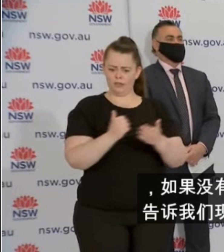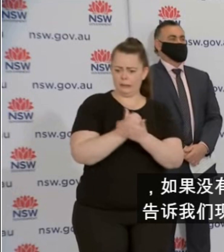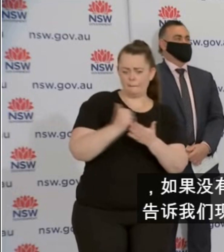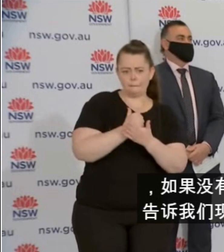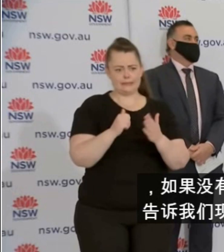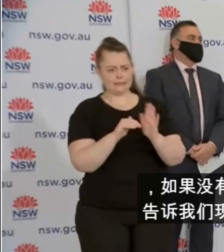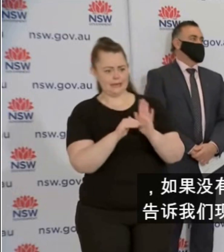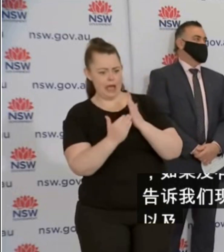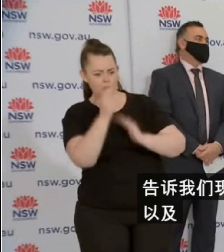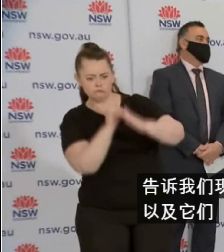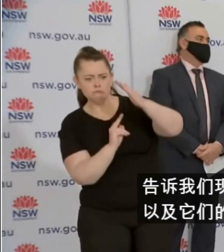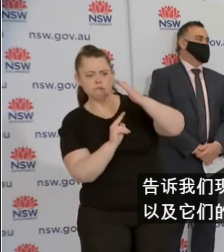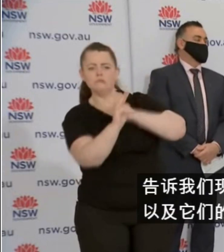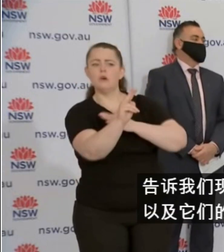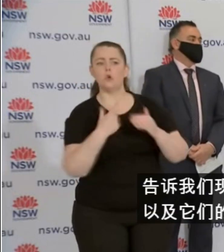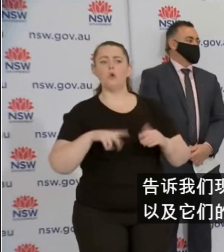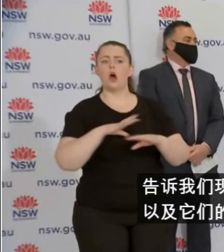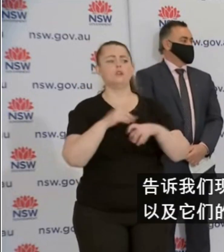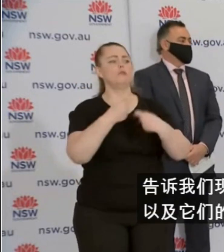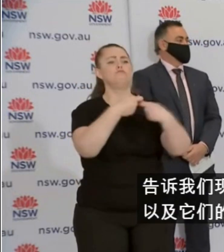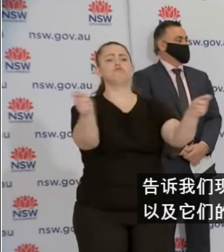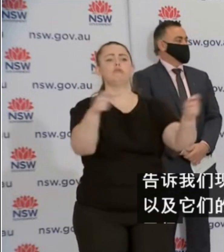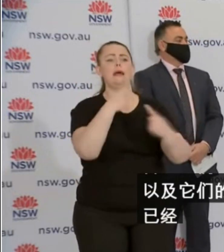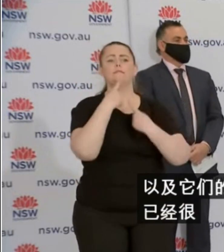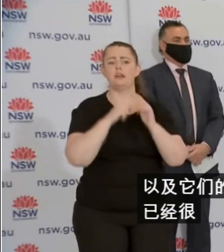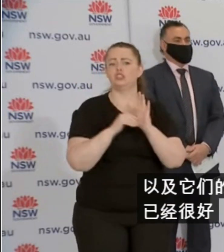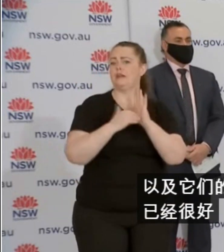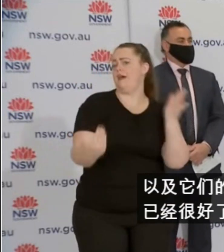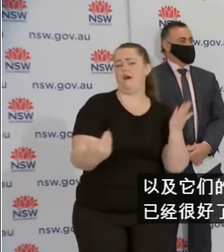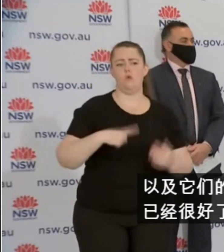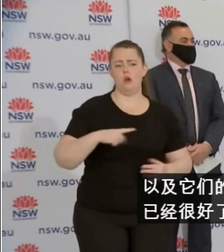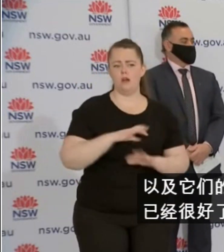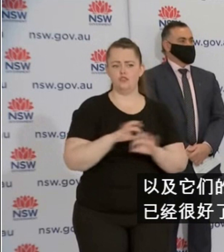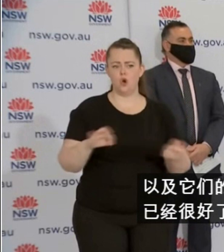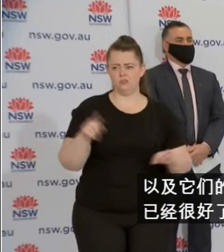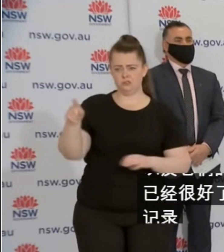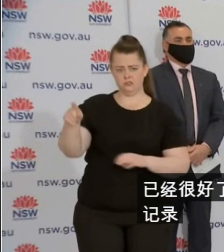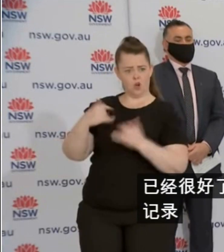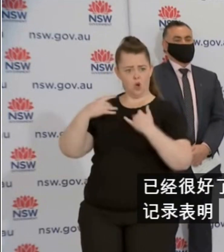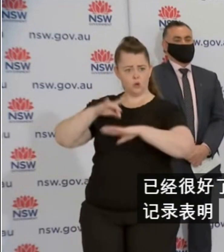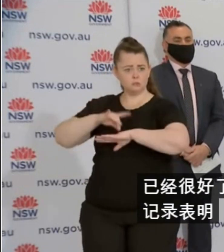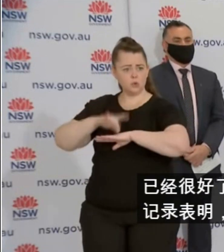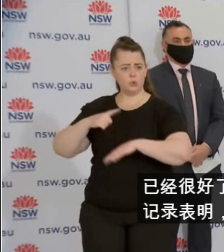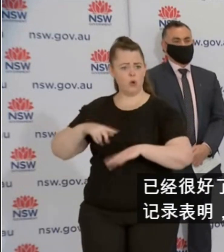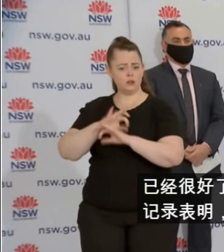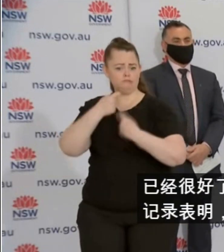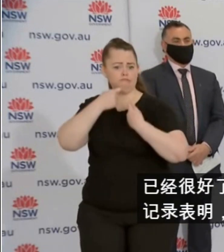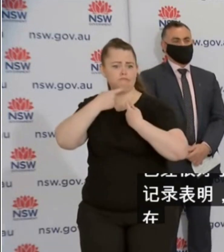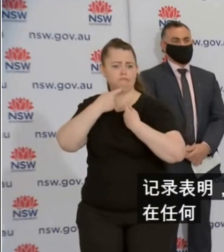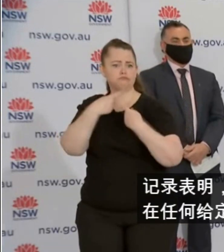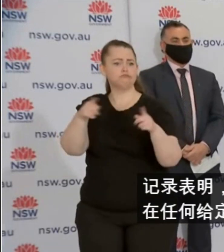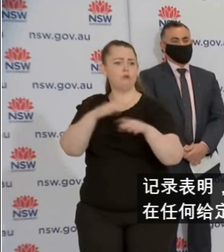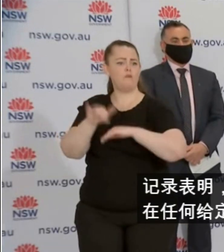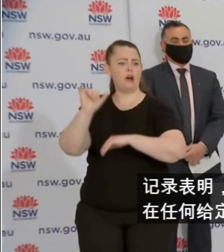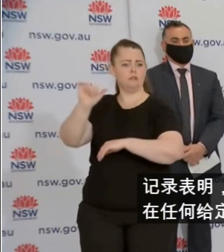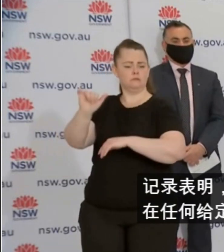tell us what is being done for these ICUs and their capacity now? Yeah, well, already it's been on the public record that at